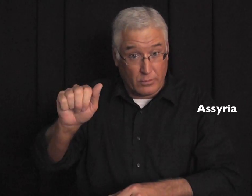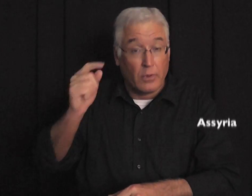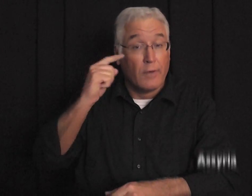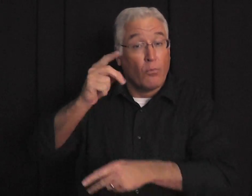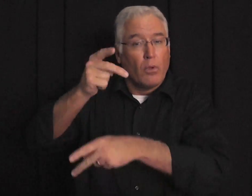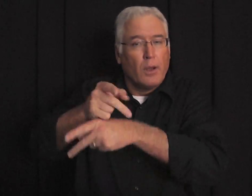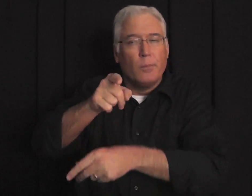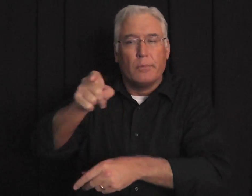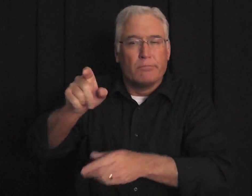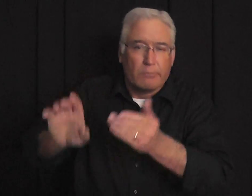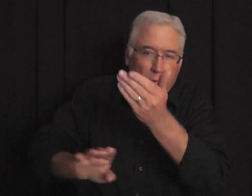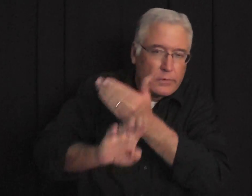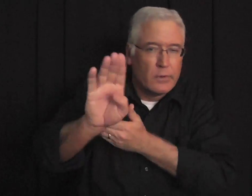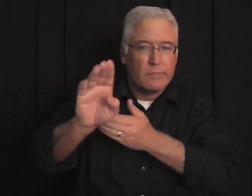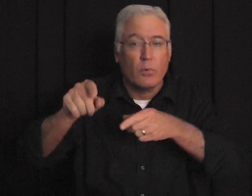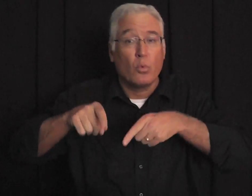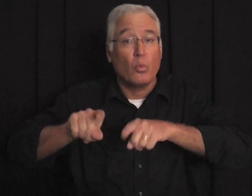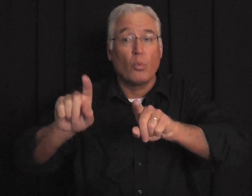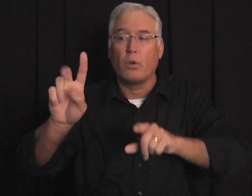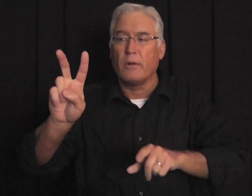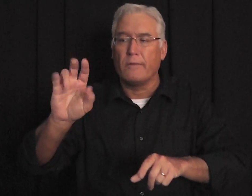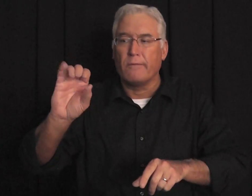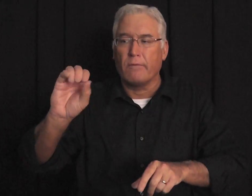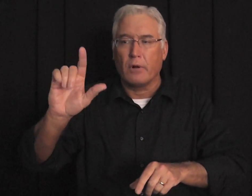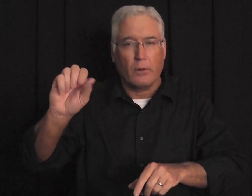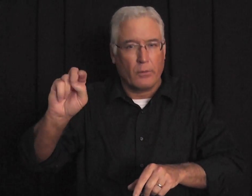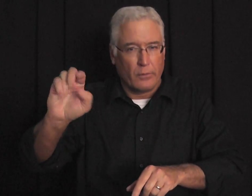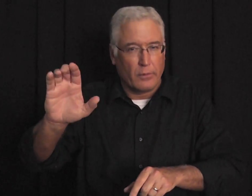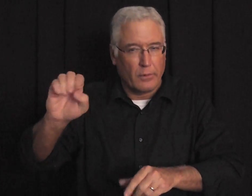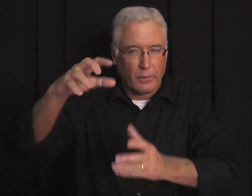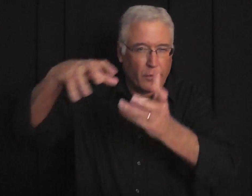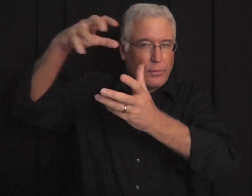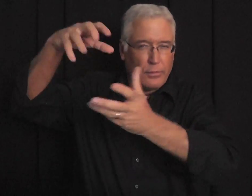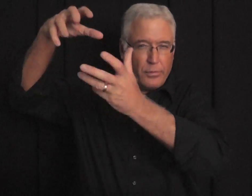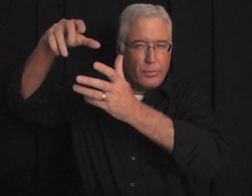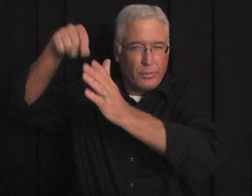from Assyria to keep them from the violence of their own land.